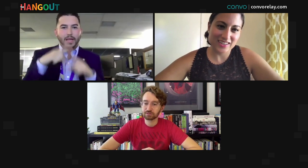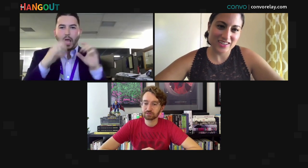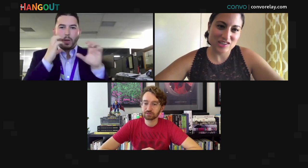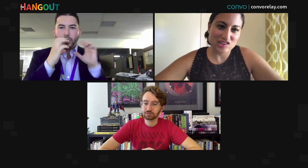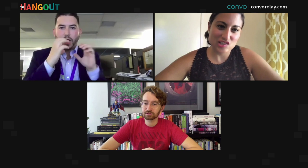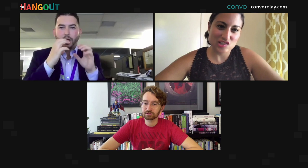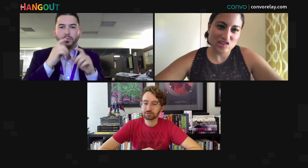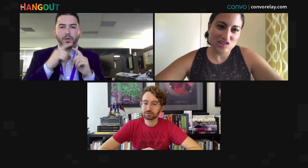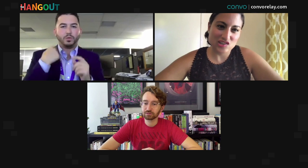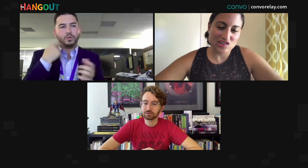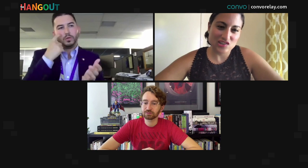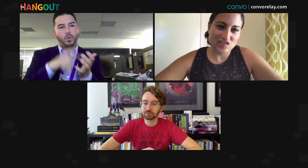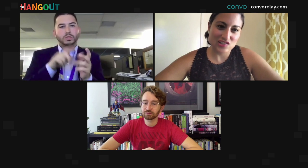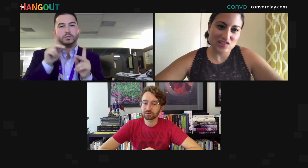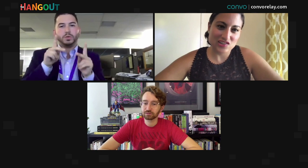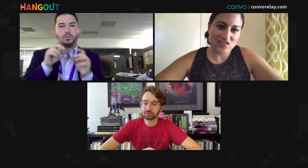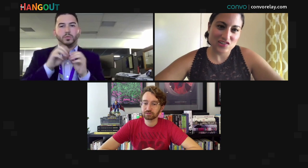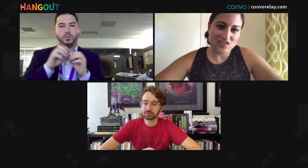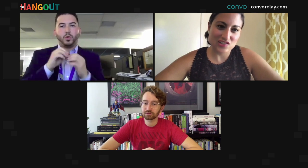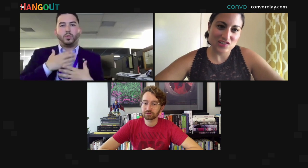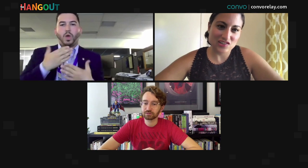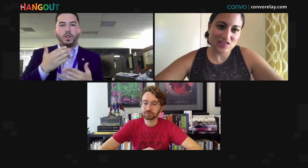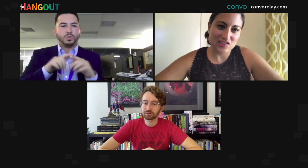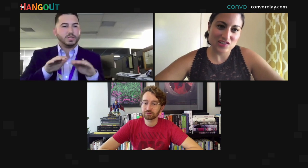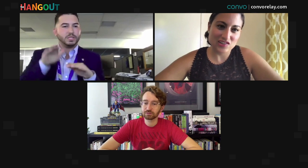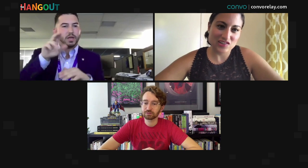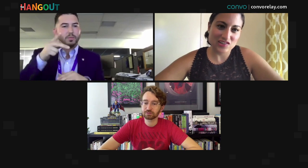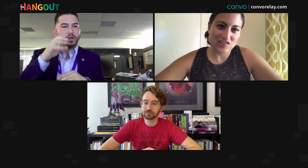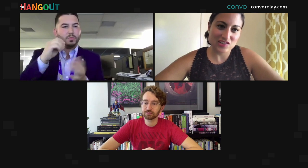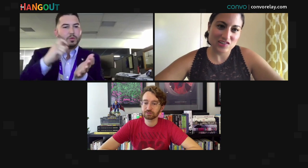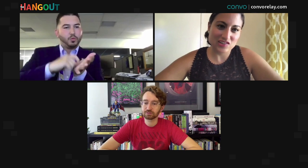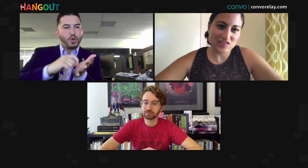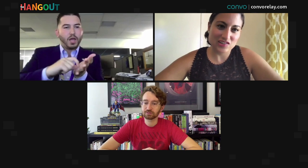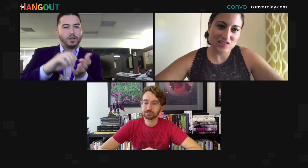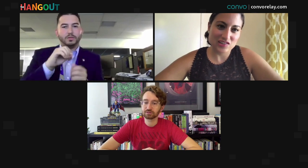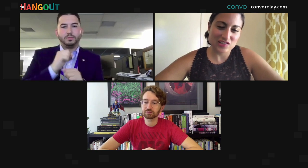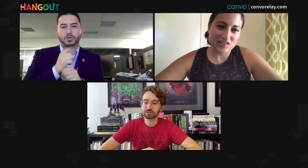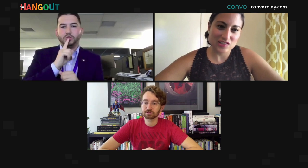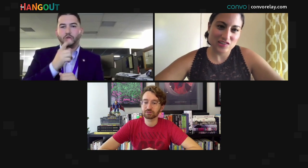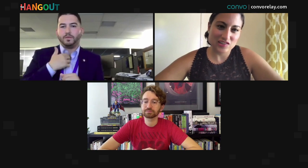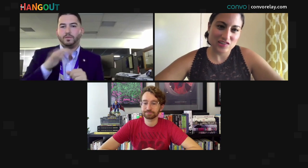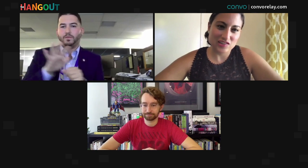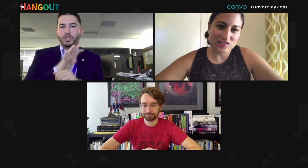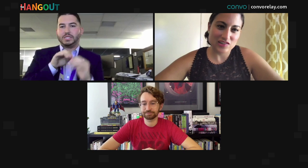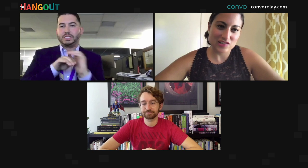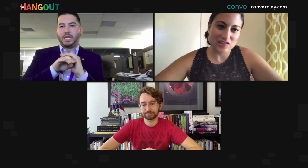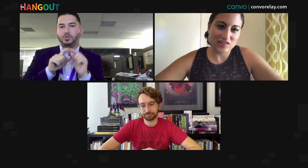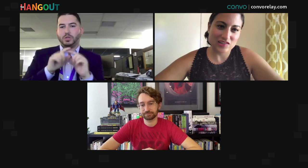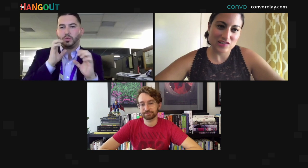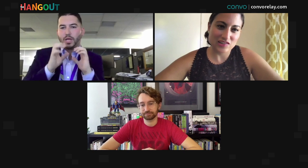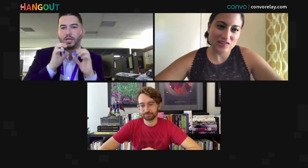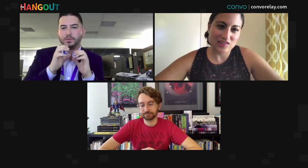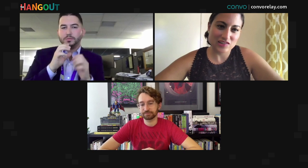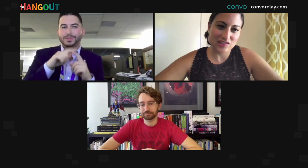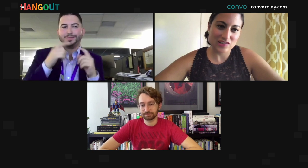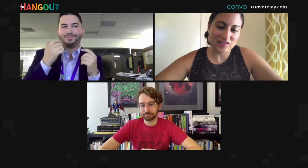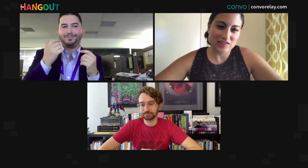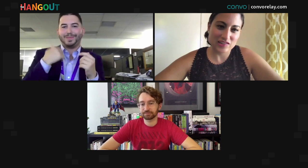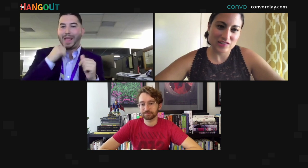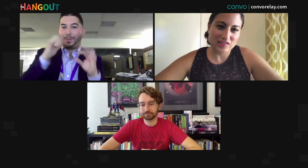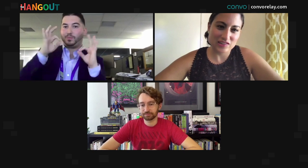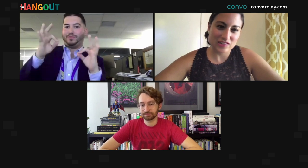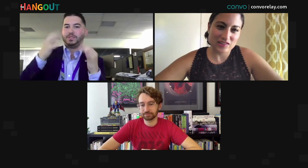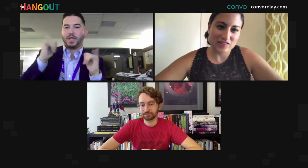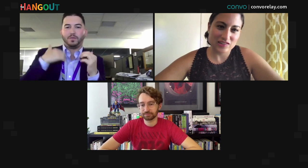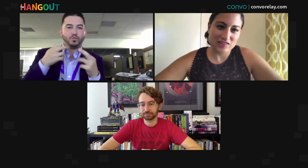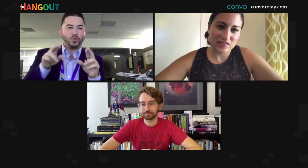and all the deaf and hard of hearing passengers would complain. And I noticed a lot more people are willing to step up and write and make sure that there is full access